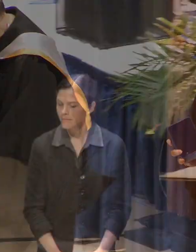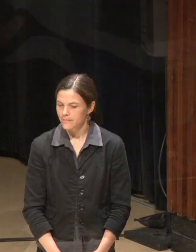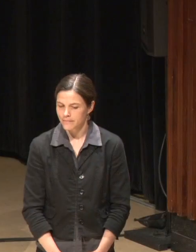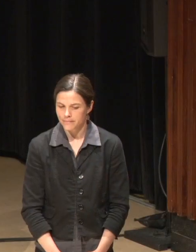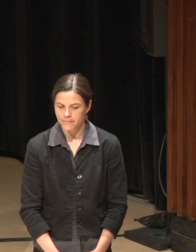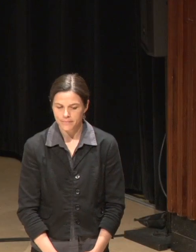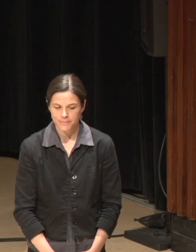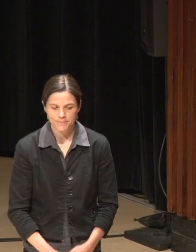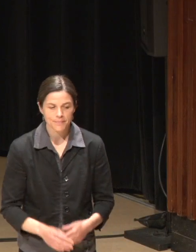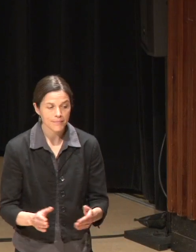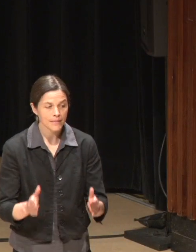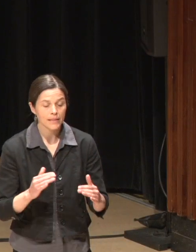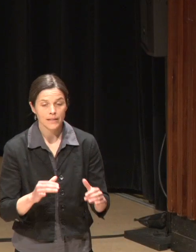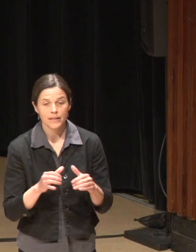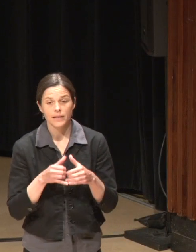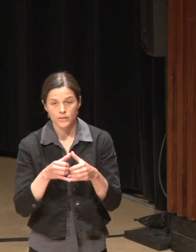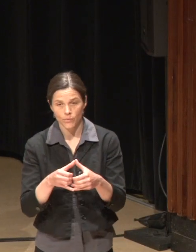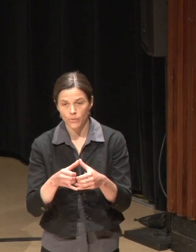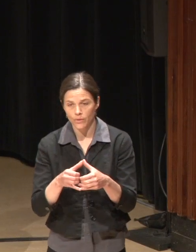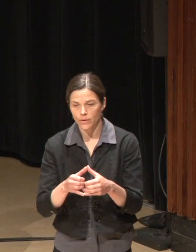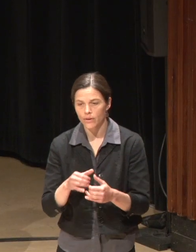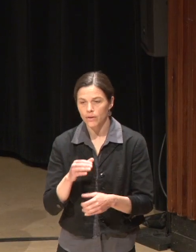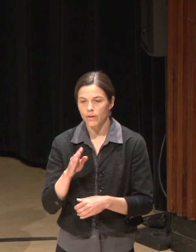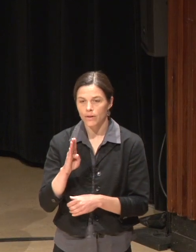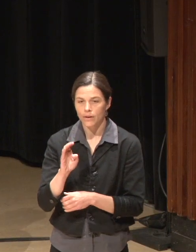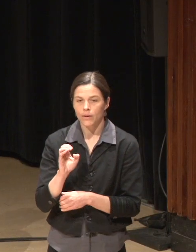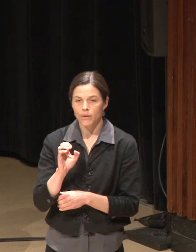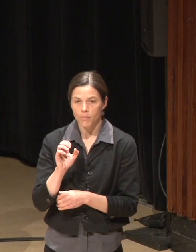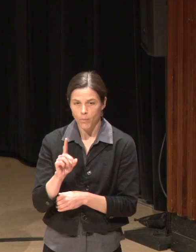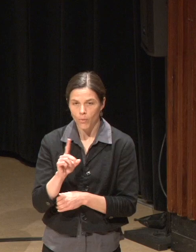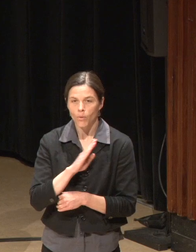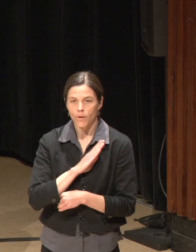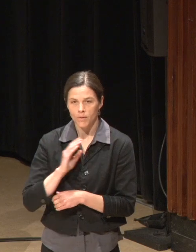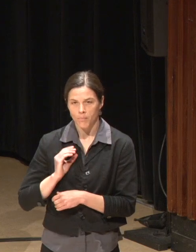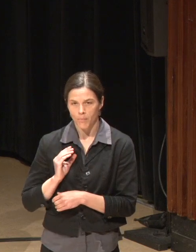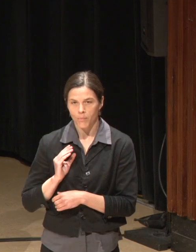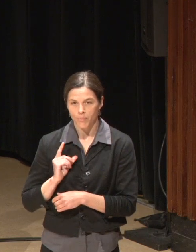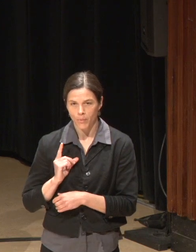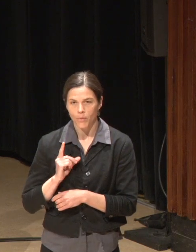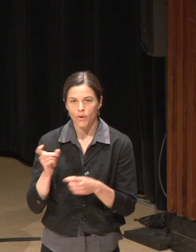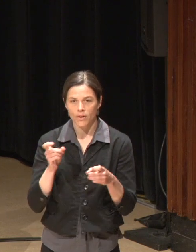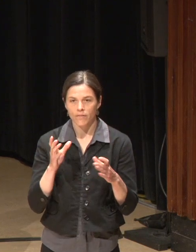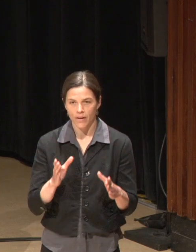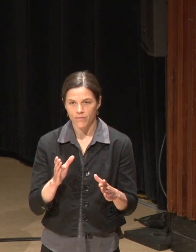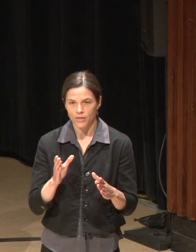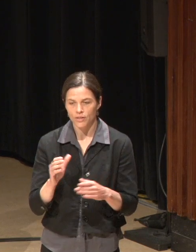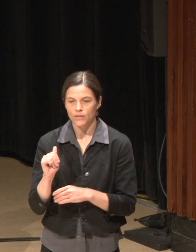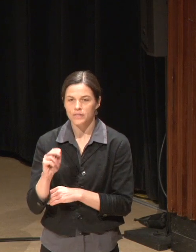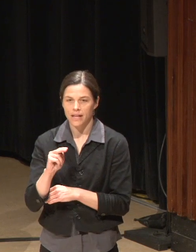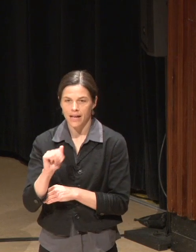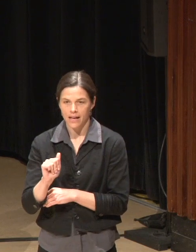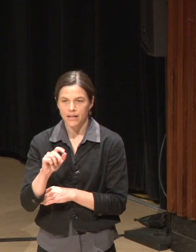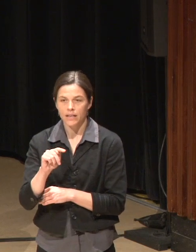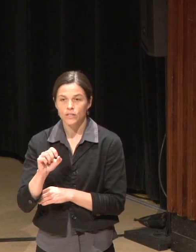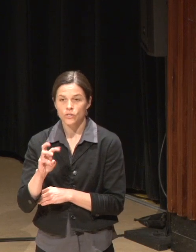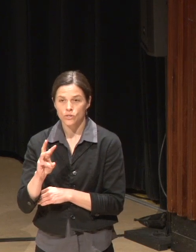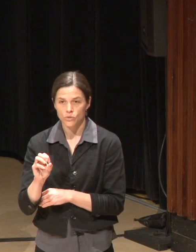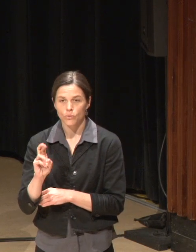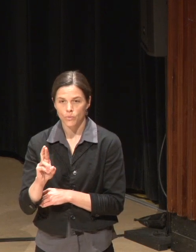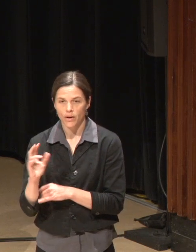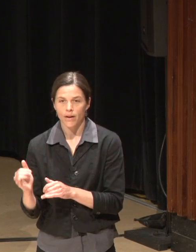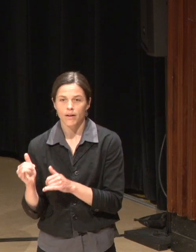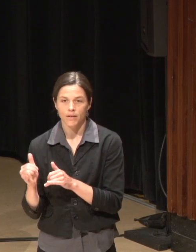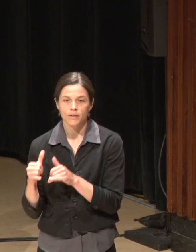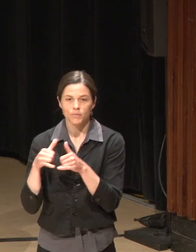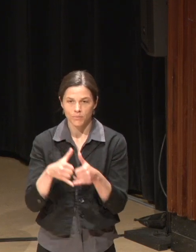The next award is the Board of Governors Award. It's presented by Anna Stewart, Nova Scotia Community College Board of